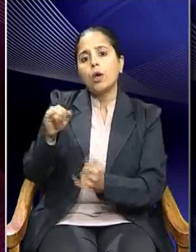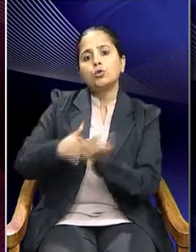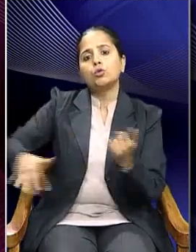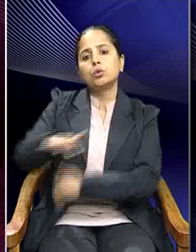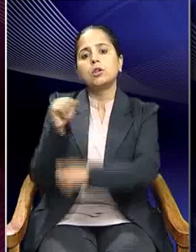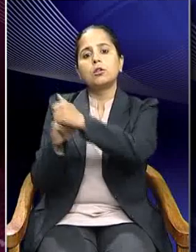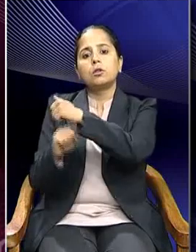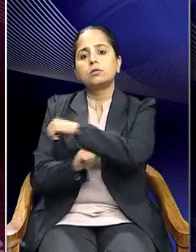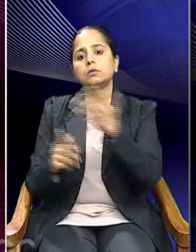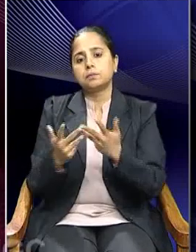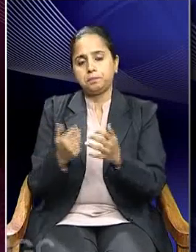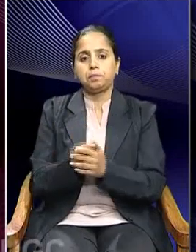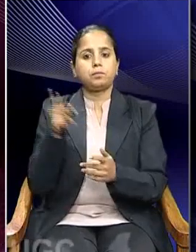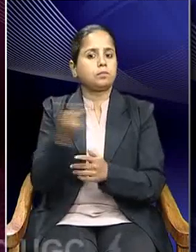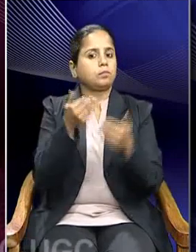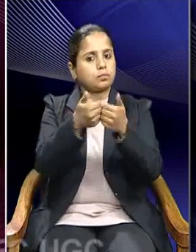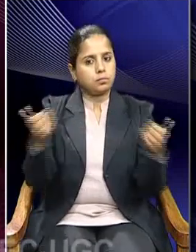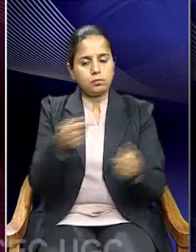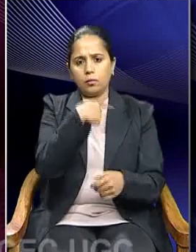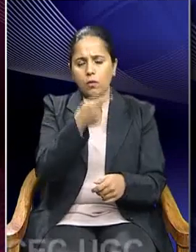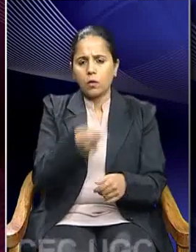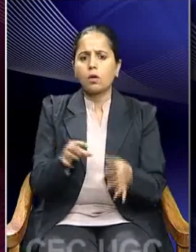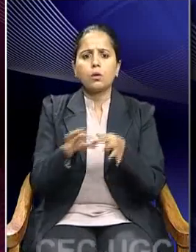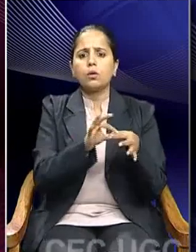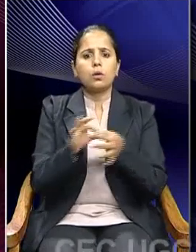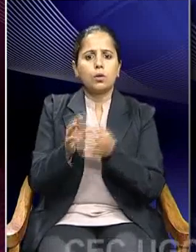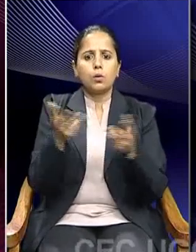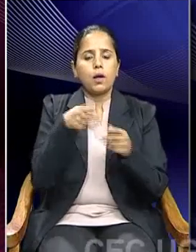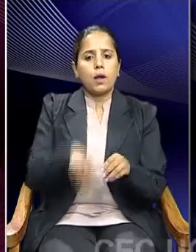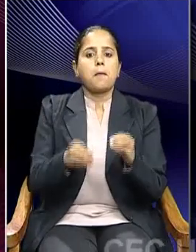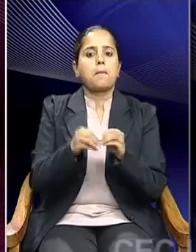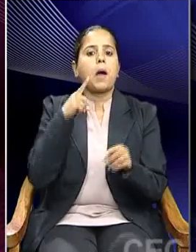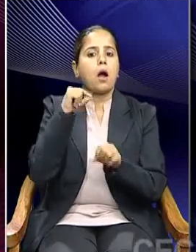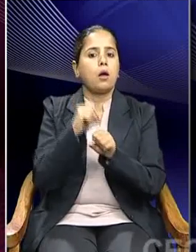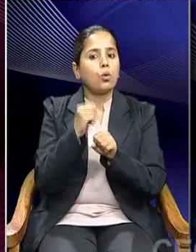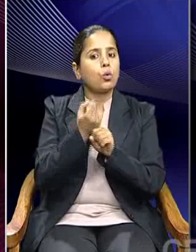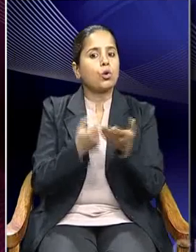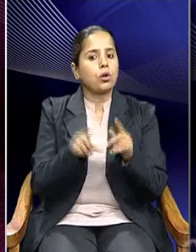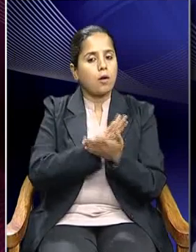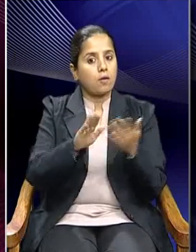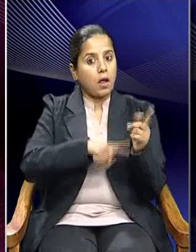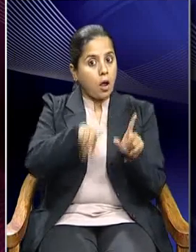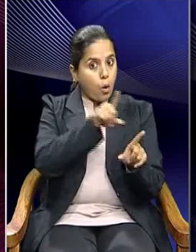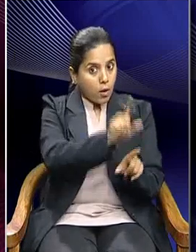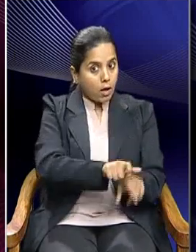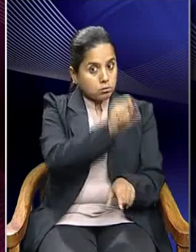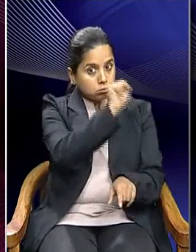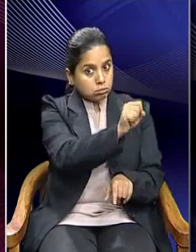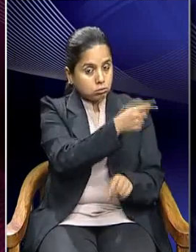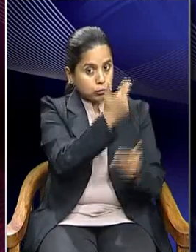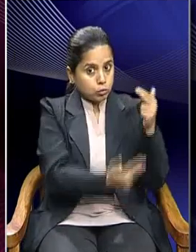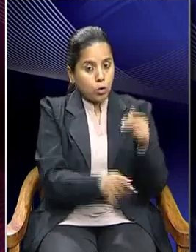So he was saying that there is a relationship between biography and social. So what an